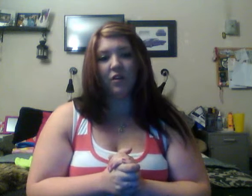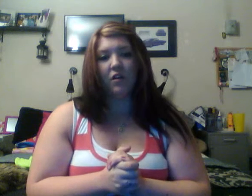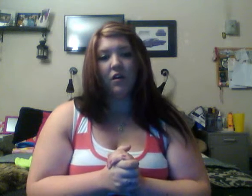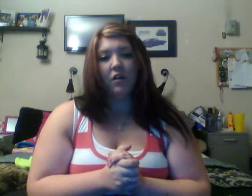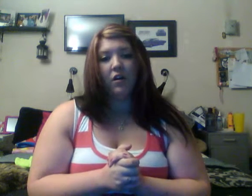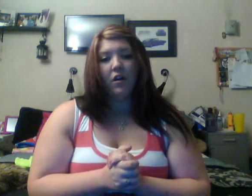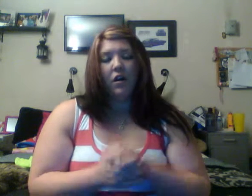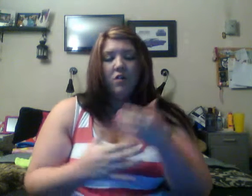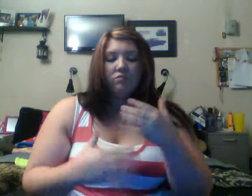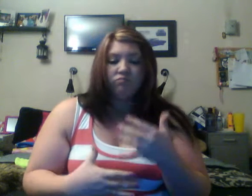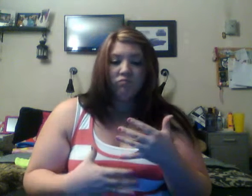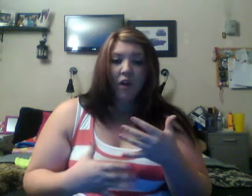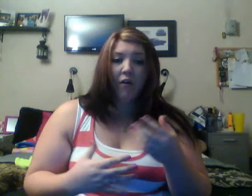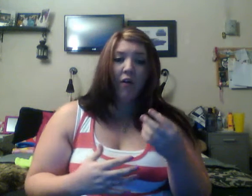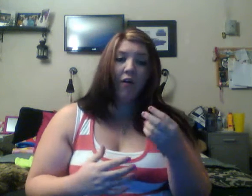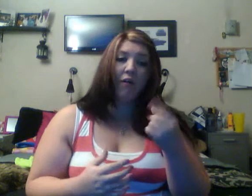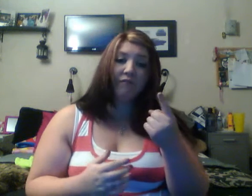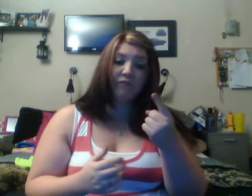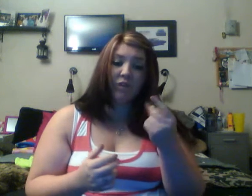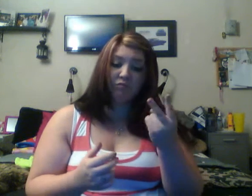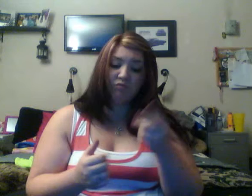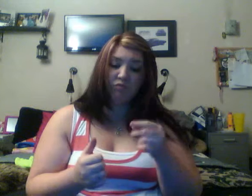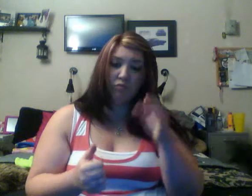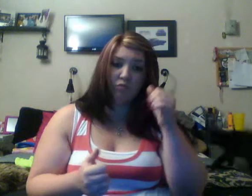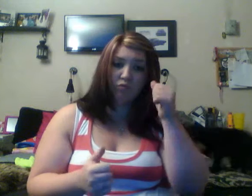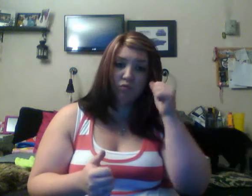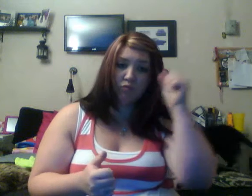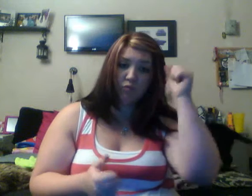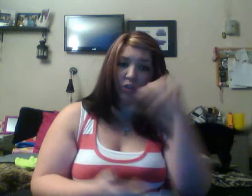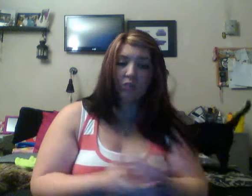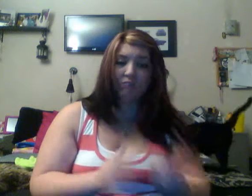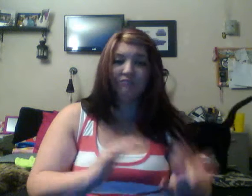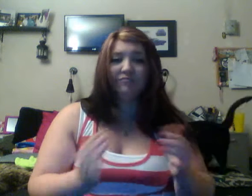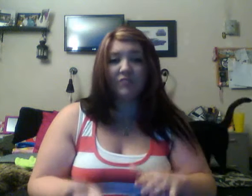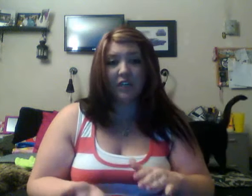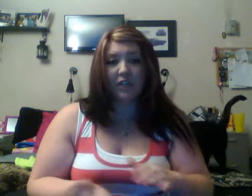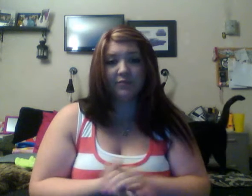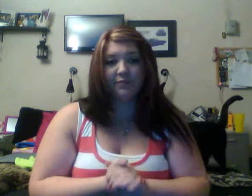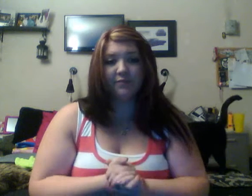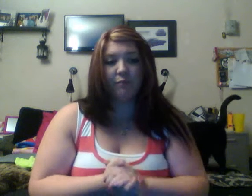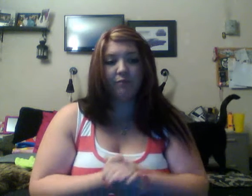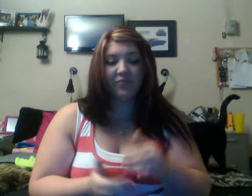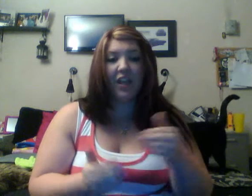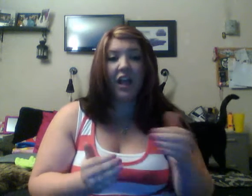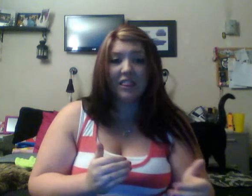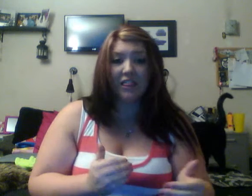died. But in 1564, a son was born, and they named that son William, never ever